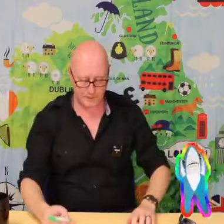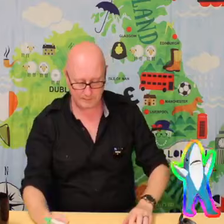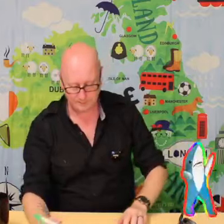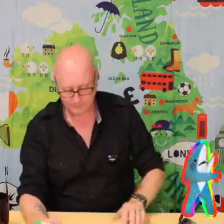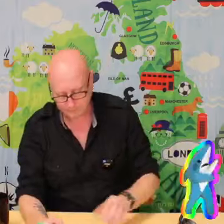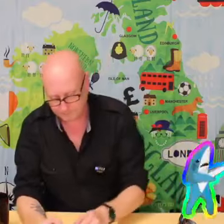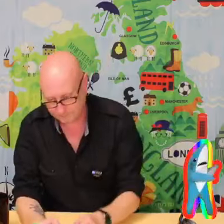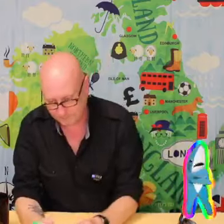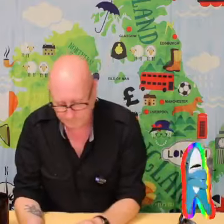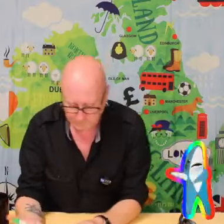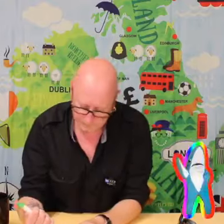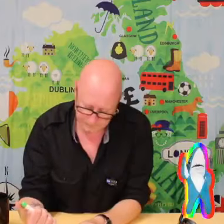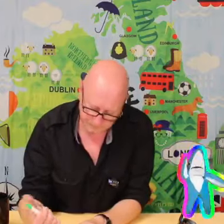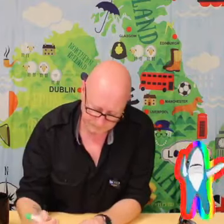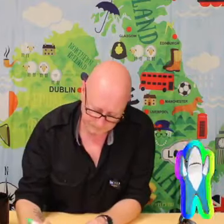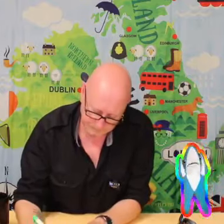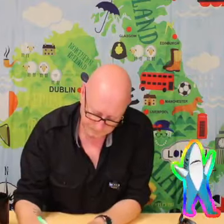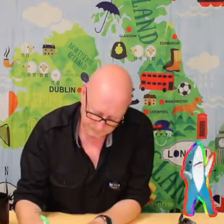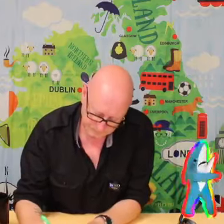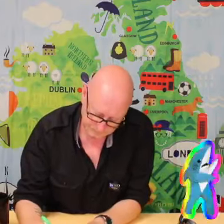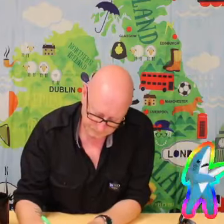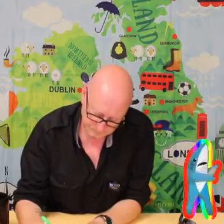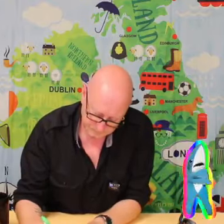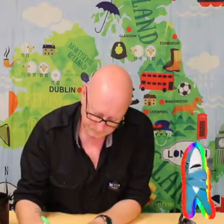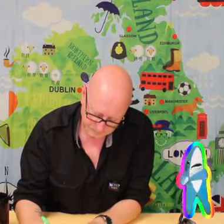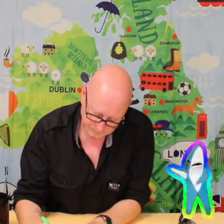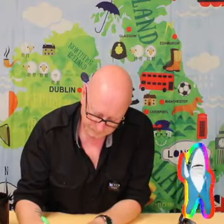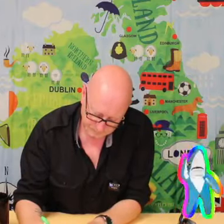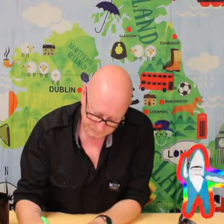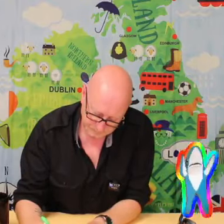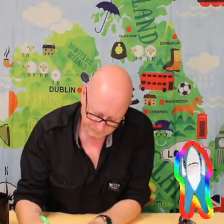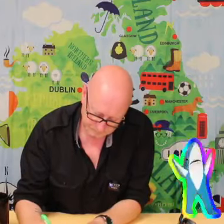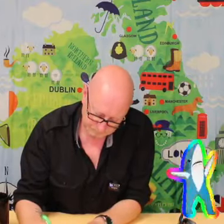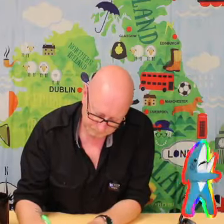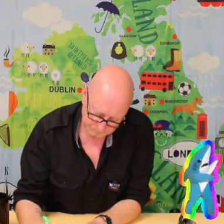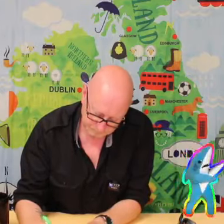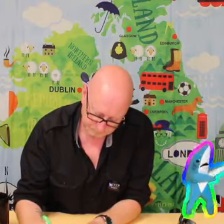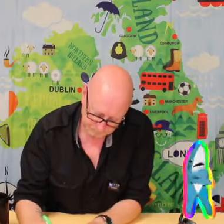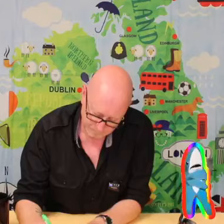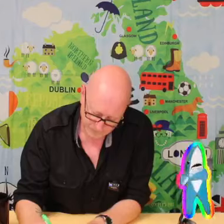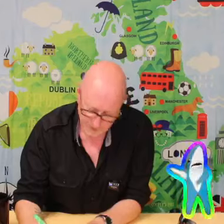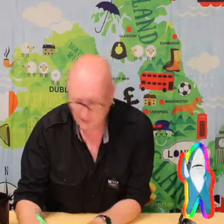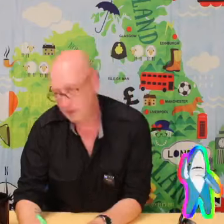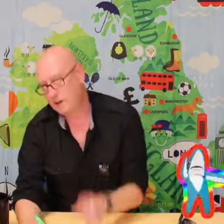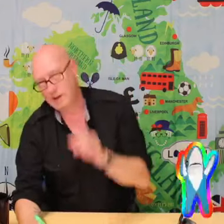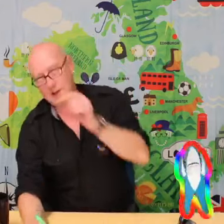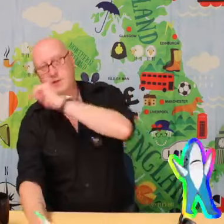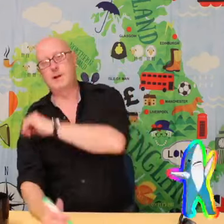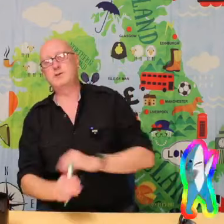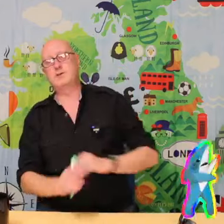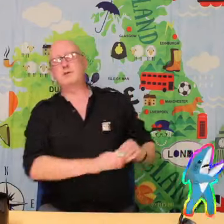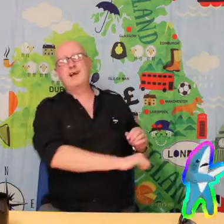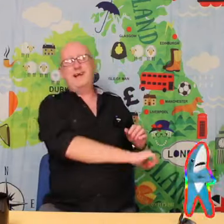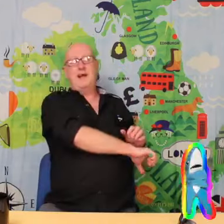had haggis and black pudding with chips with whiskey cream sauce over the top. Last time I was there, it was 1985.